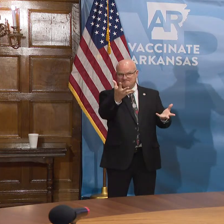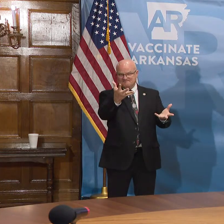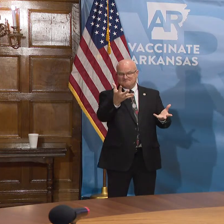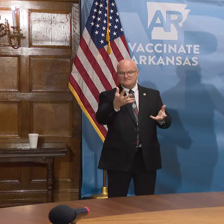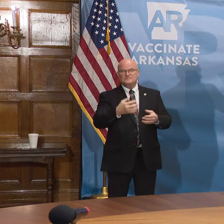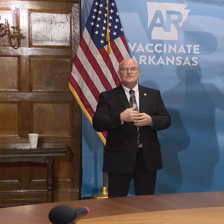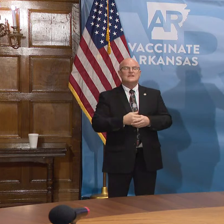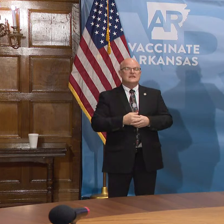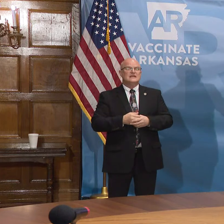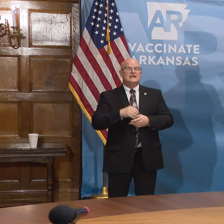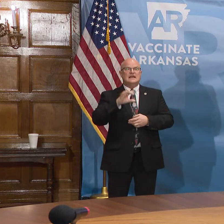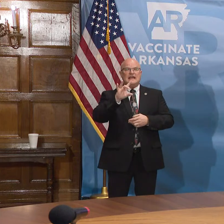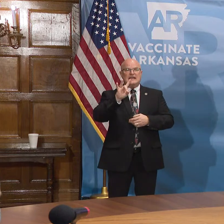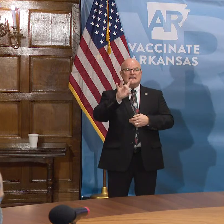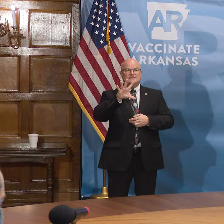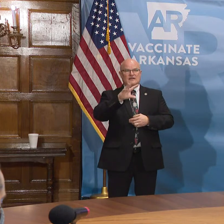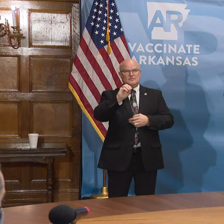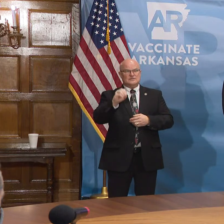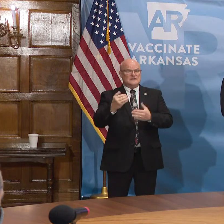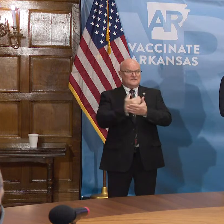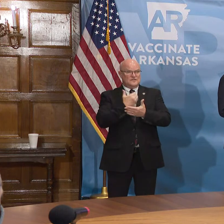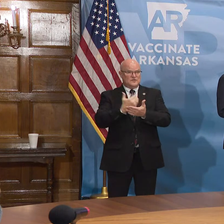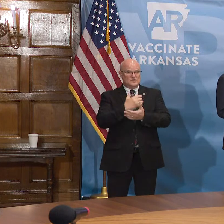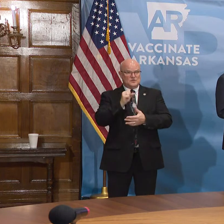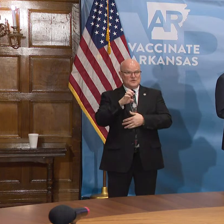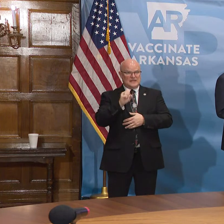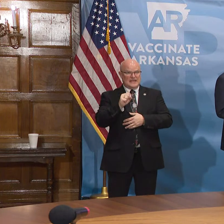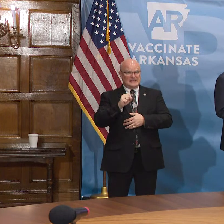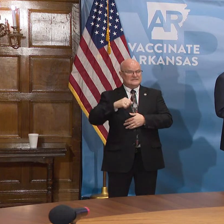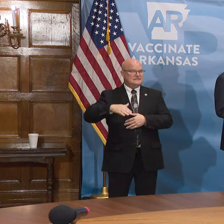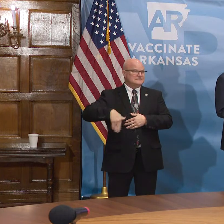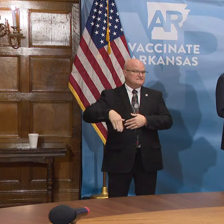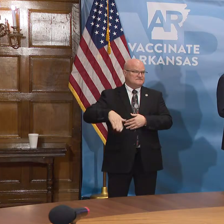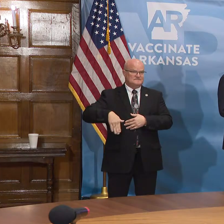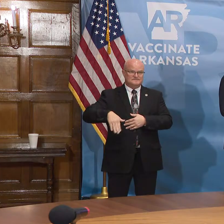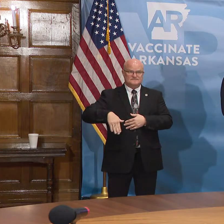that 85% of the new cases have not been